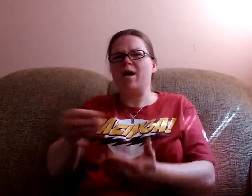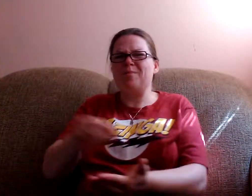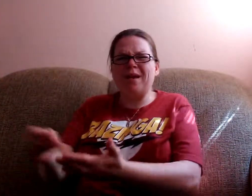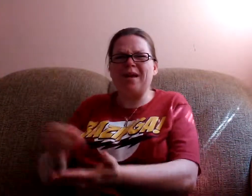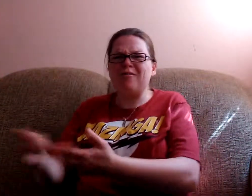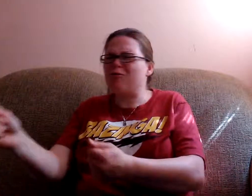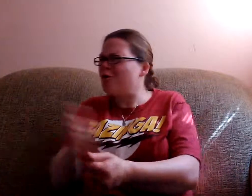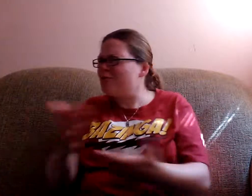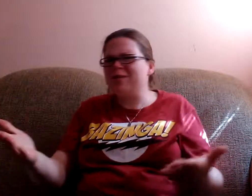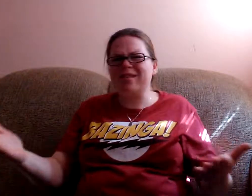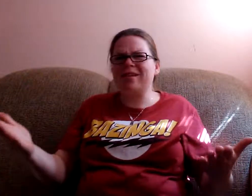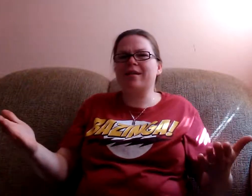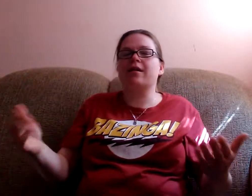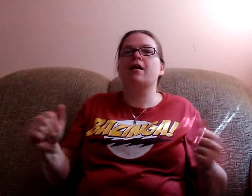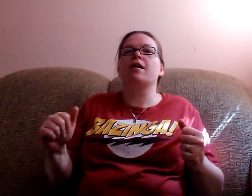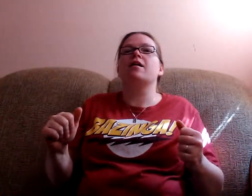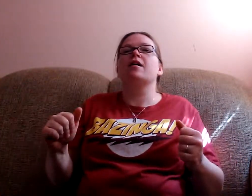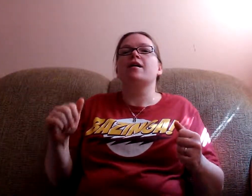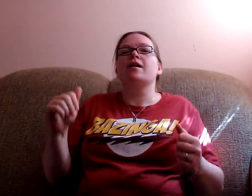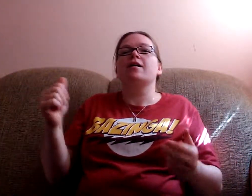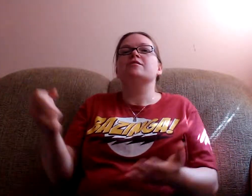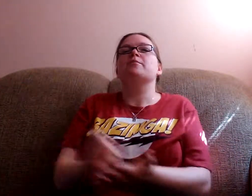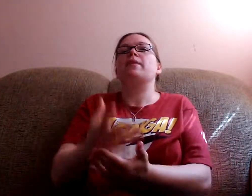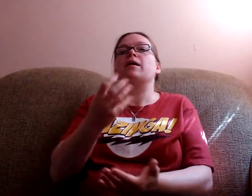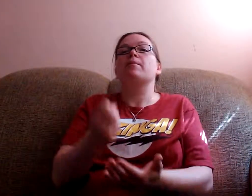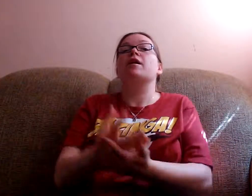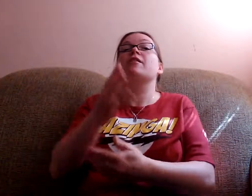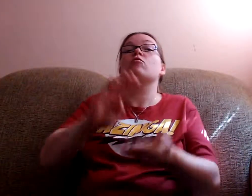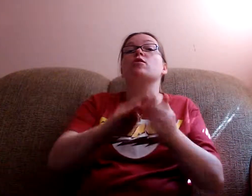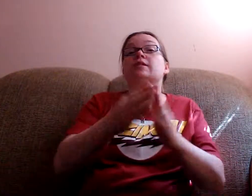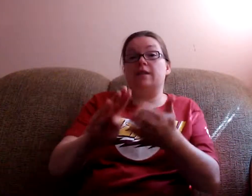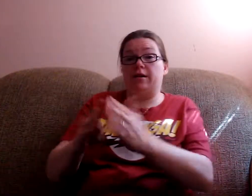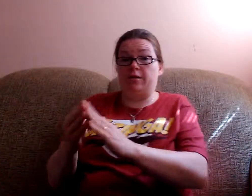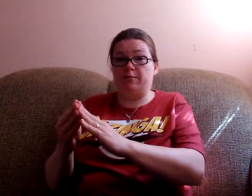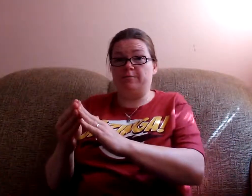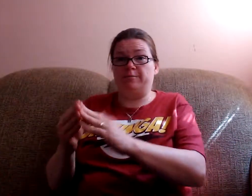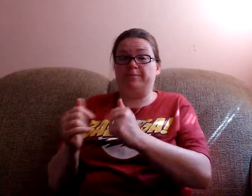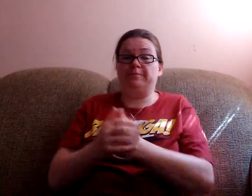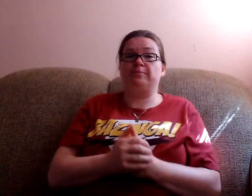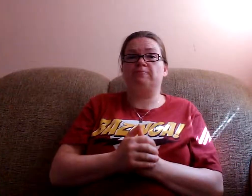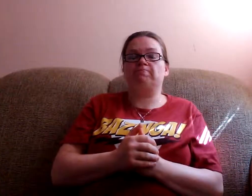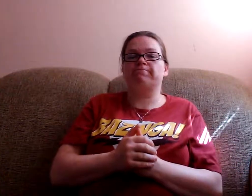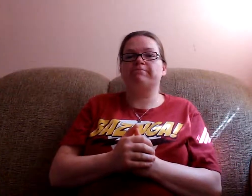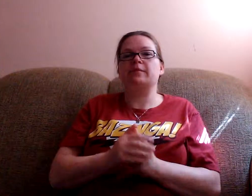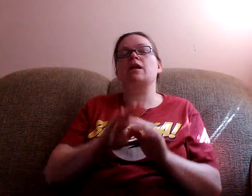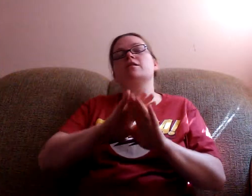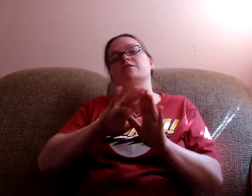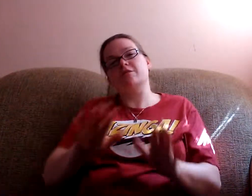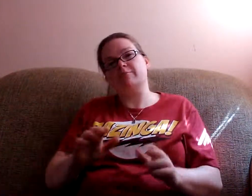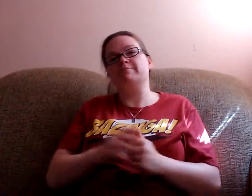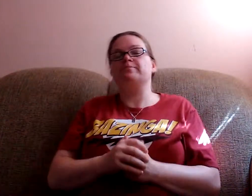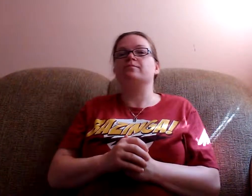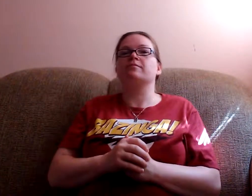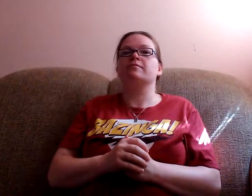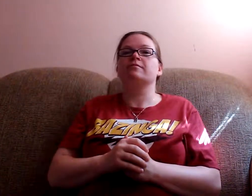And besides, it was the kind of thing that Elizabethans, medieval people just loved. So when John became the ale taster, what he did was he went